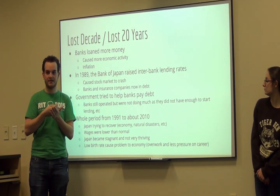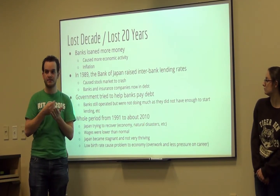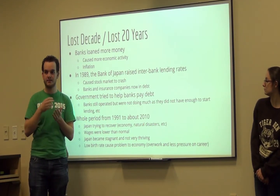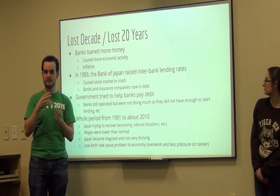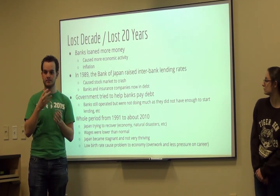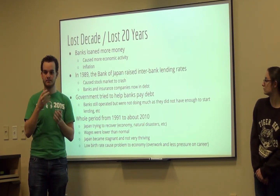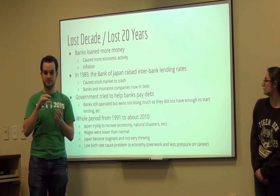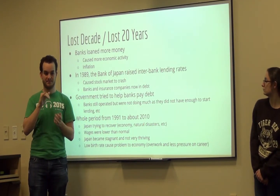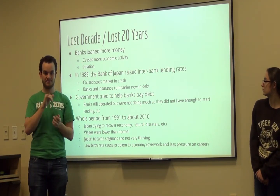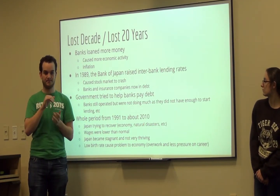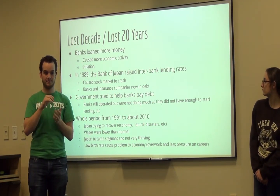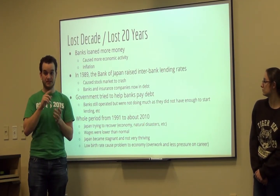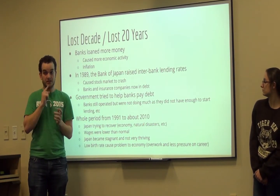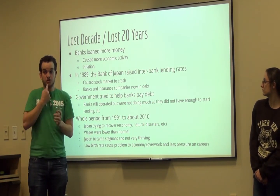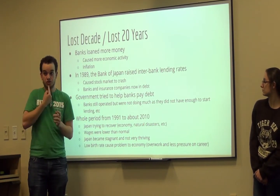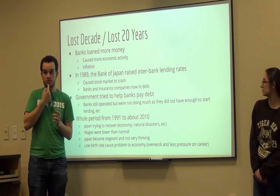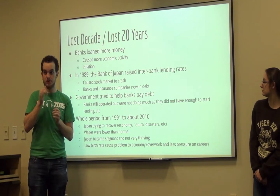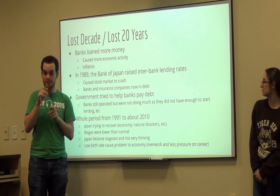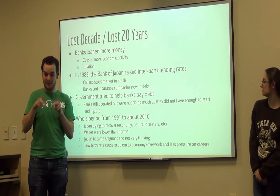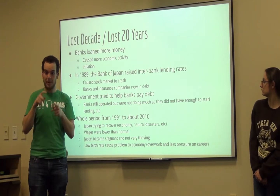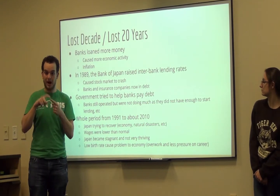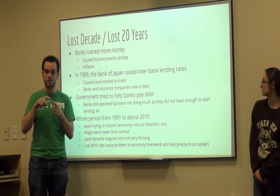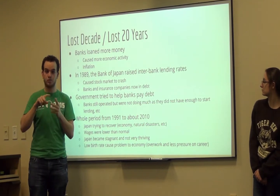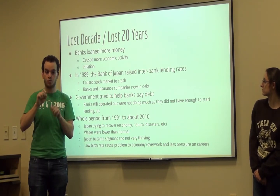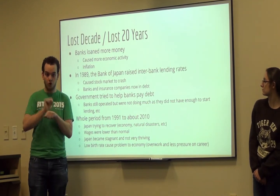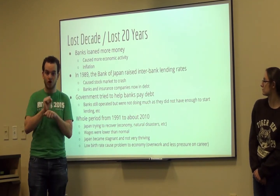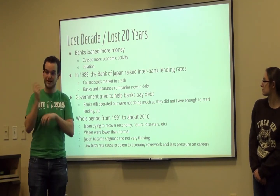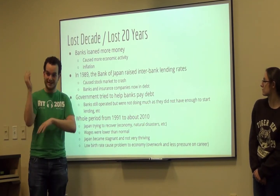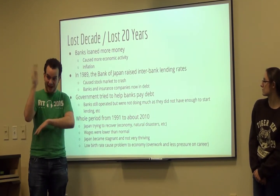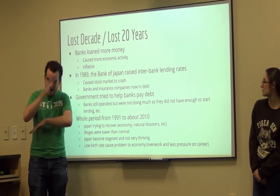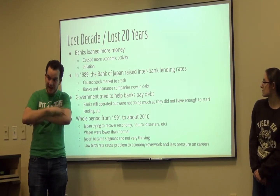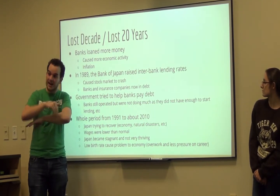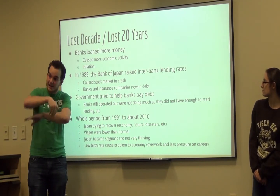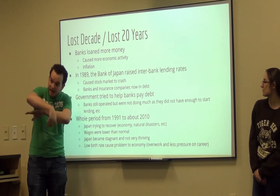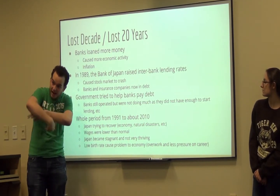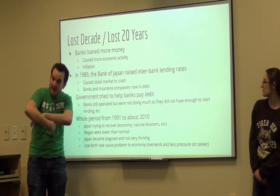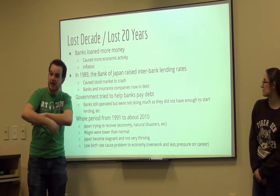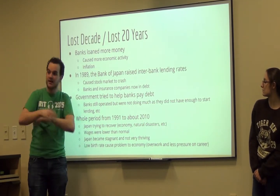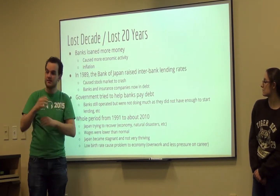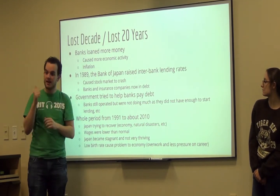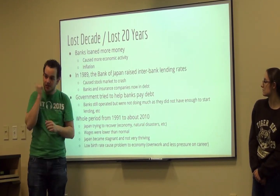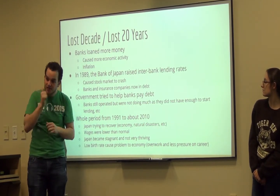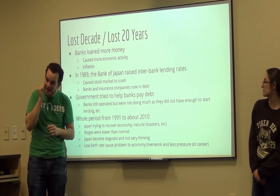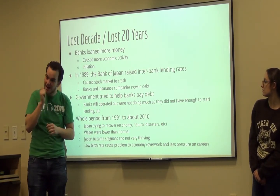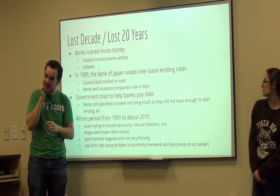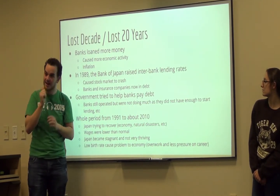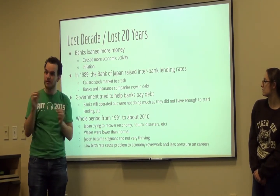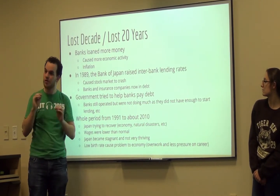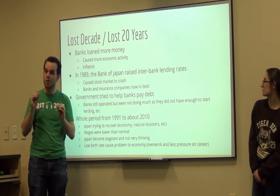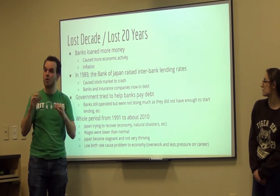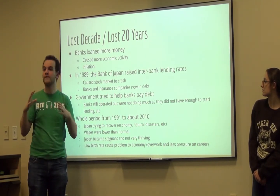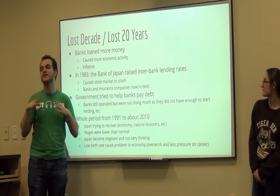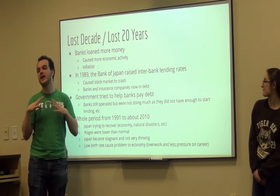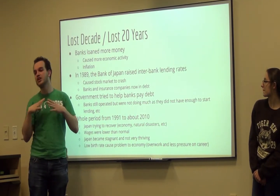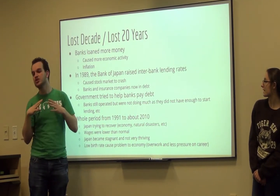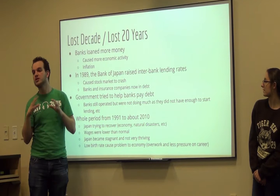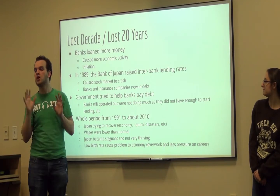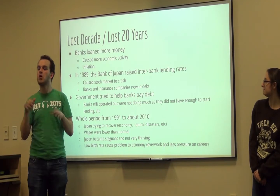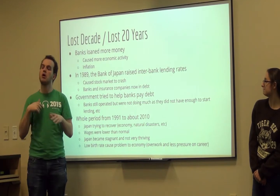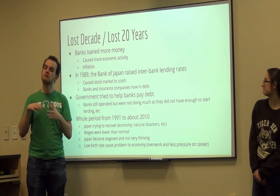to earn less money. And that's a serious issue for people who are working all day and all night, 24/7,